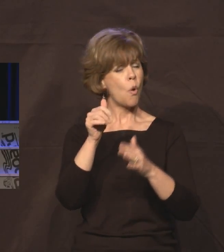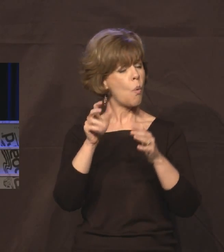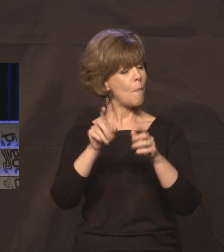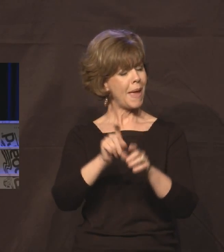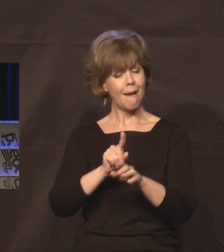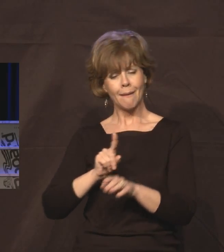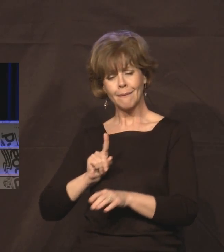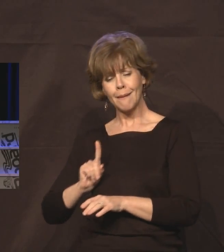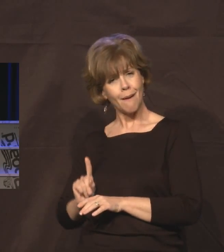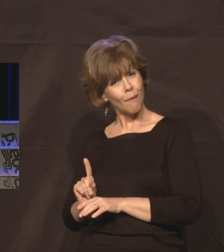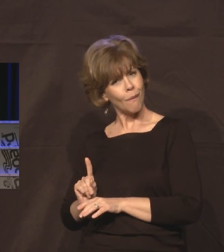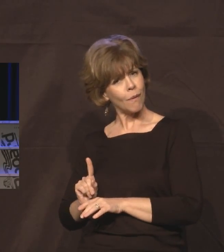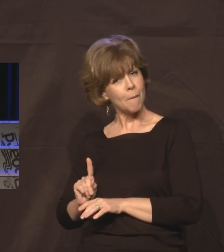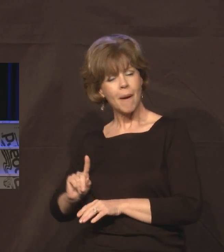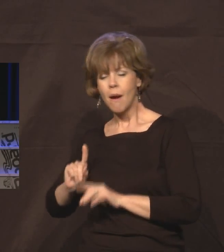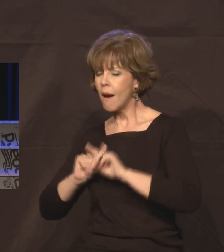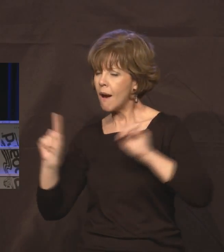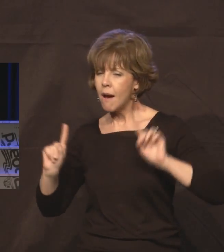it.